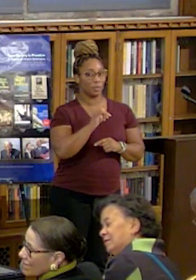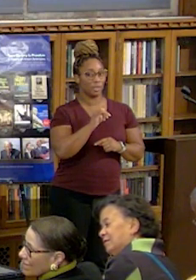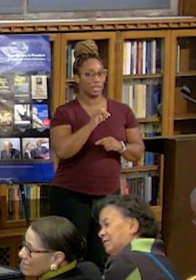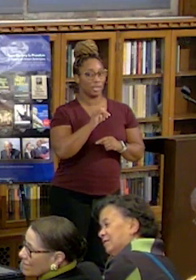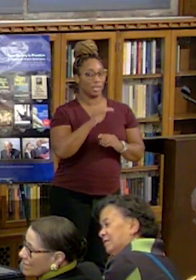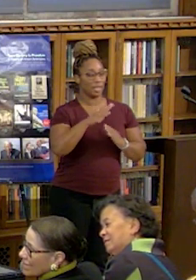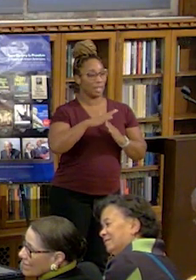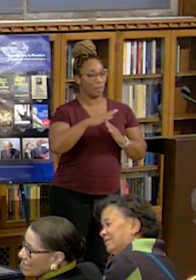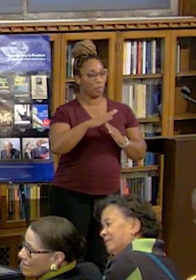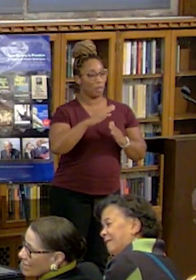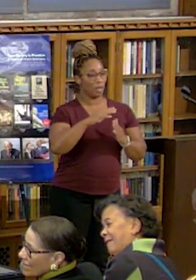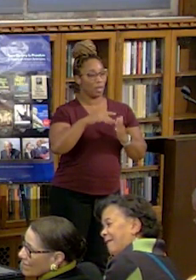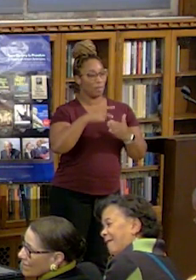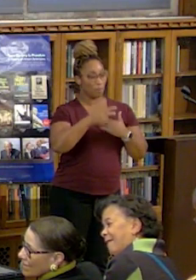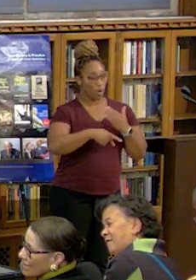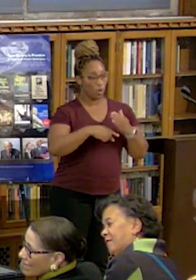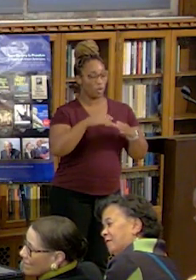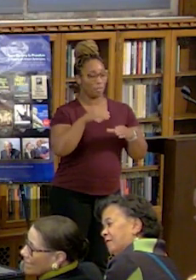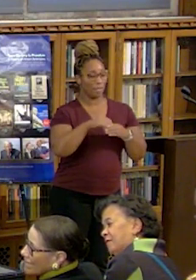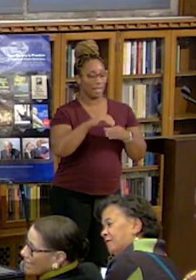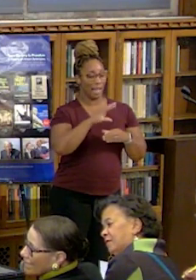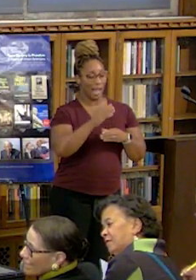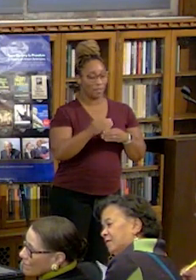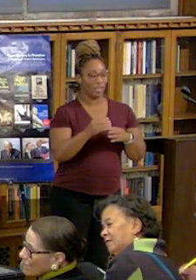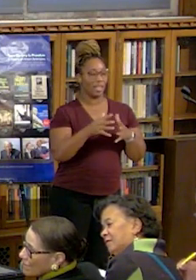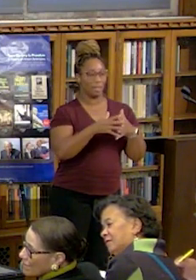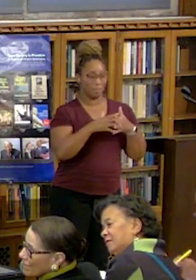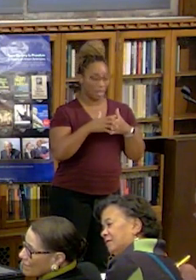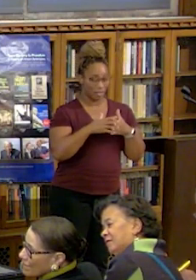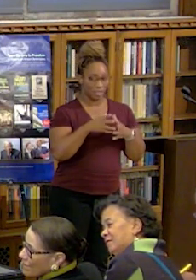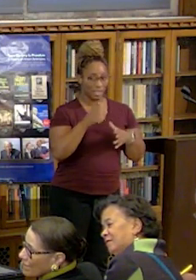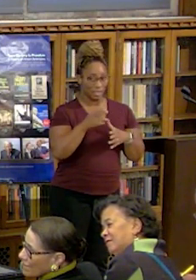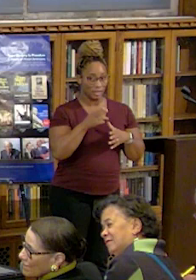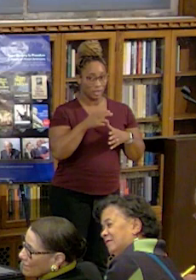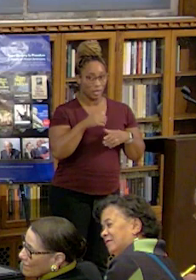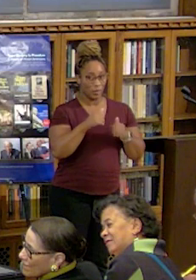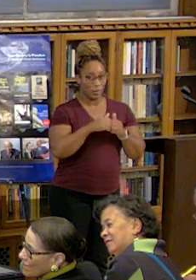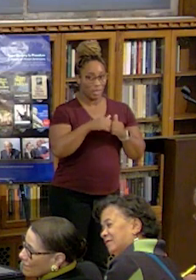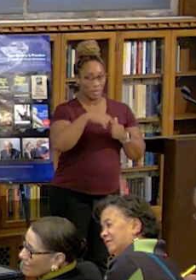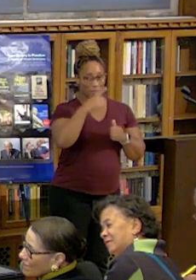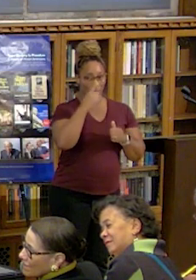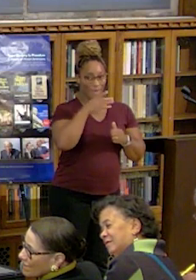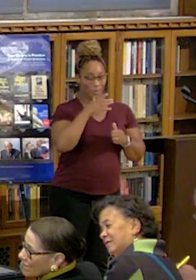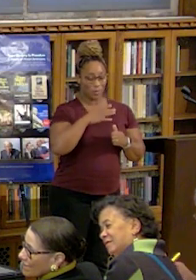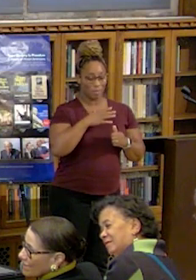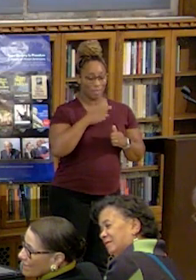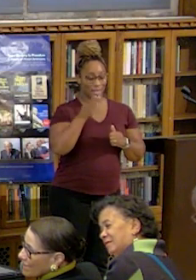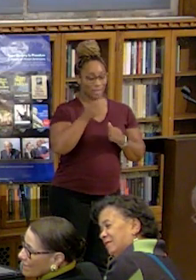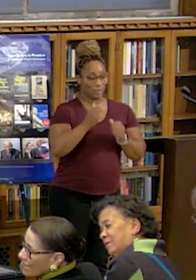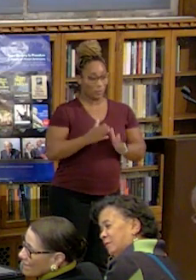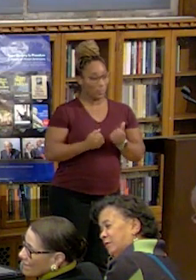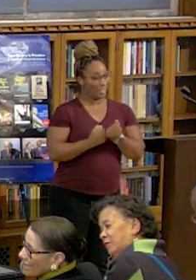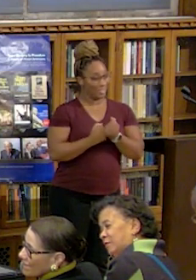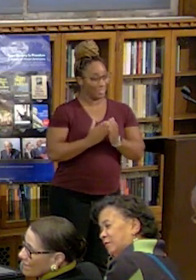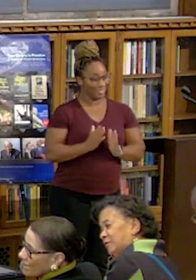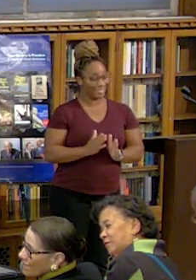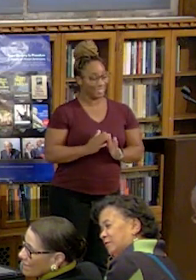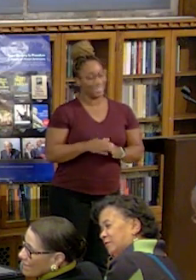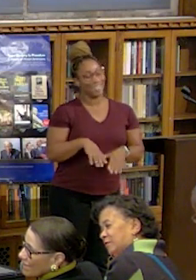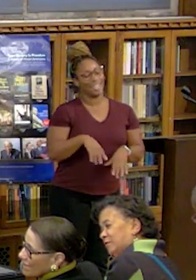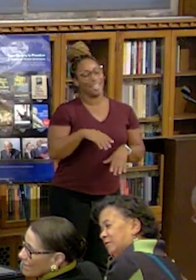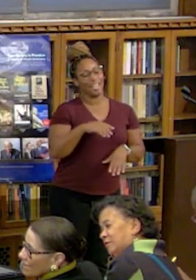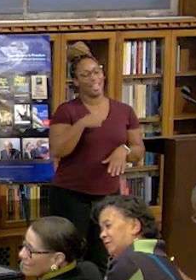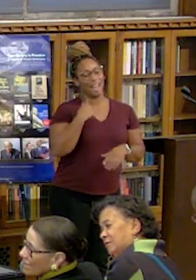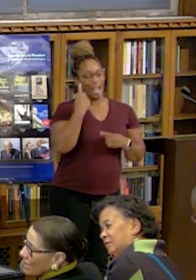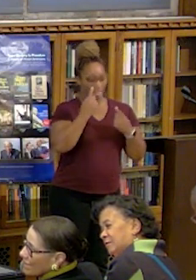the number one program in African-American history and the nation with black women historians holding it up um I